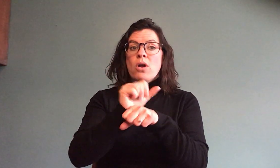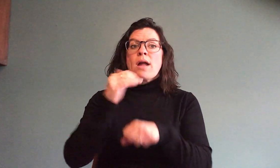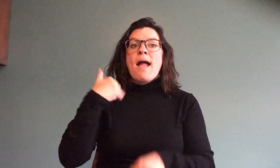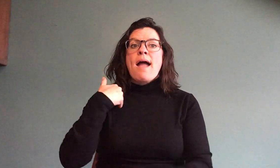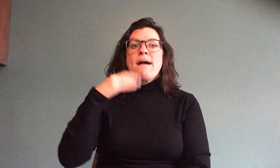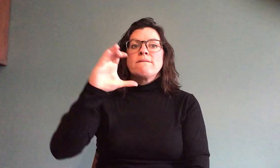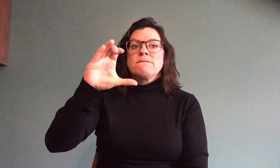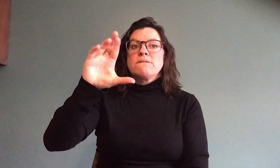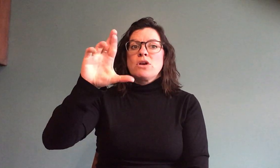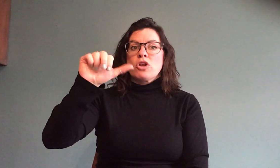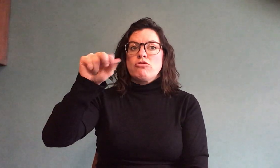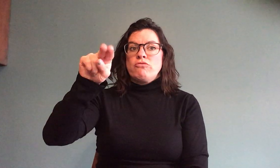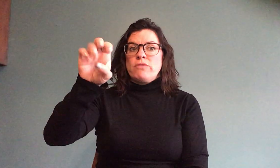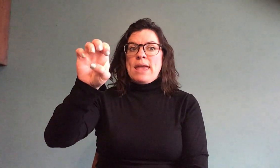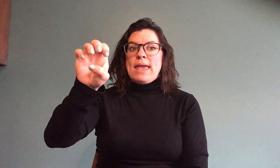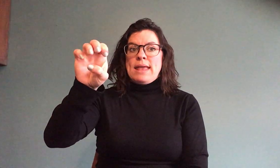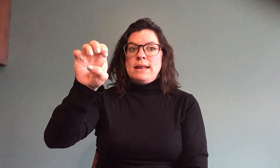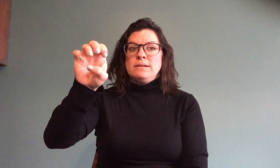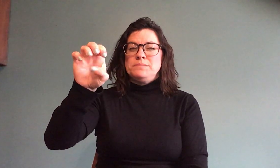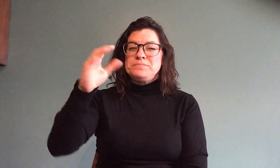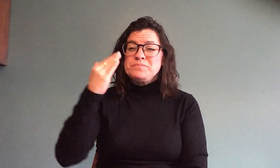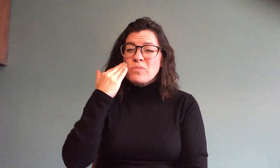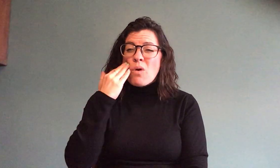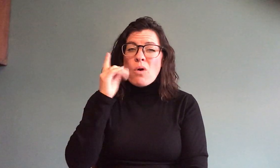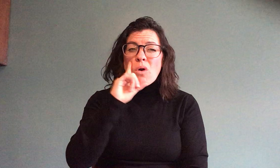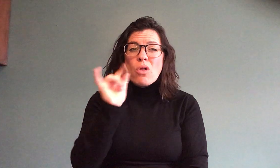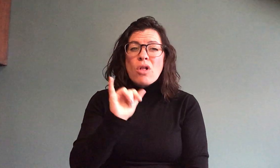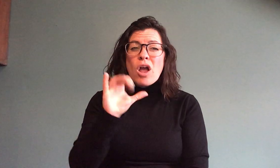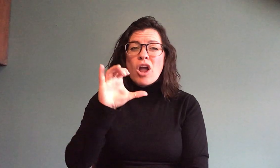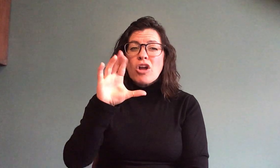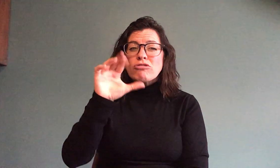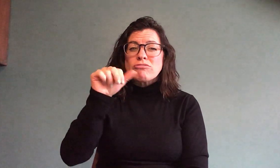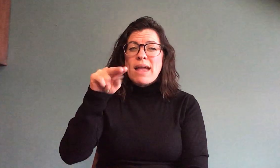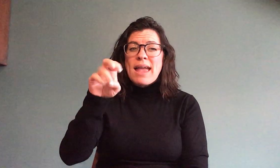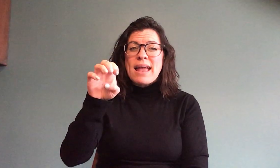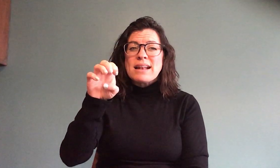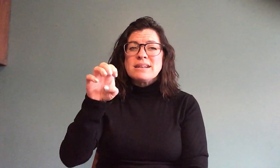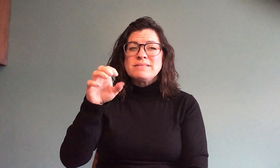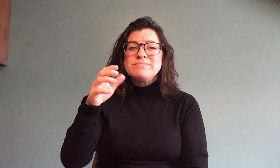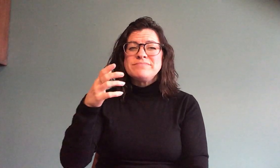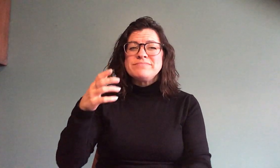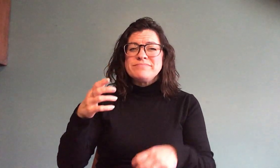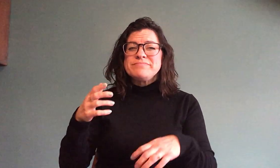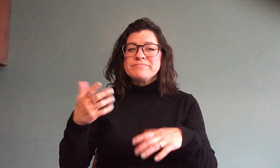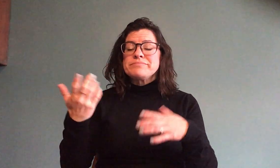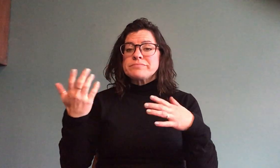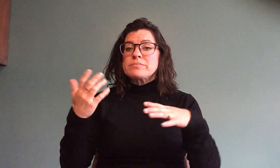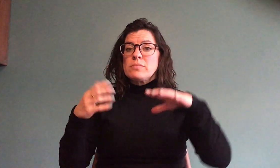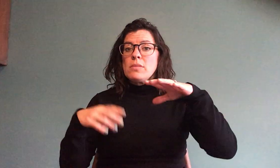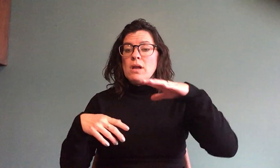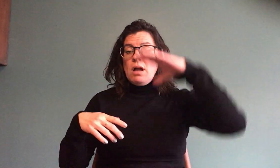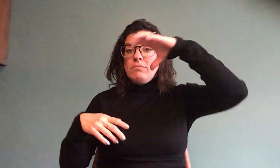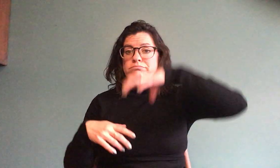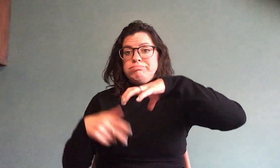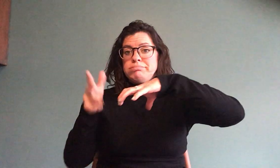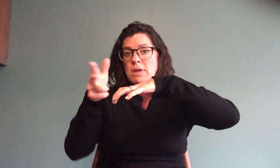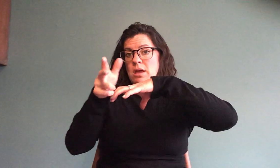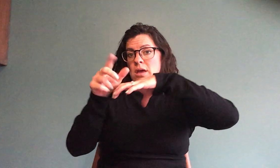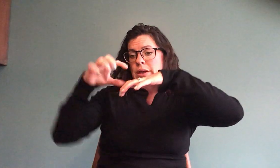ways we could be struck by with the crane. Anybody want to think how that could happen?